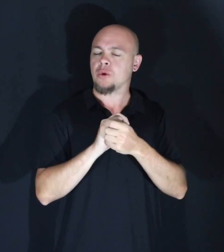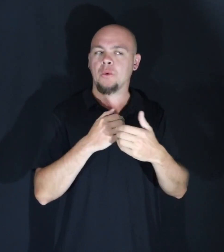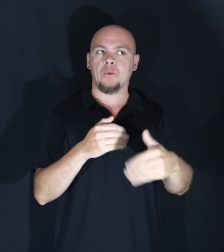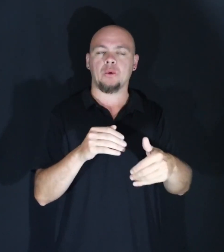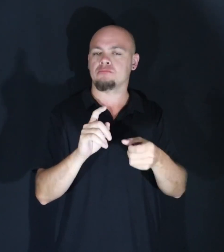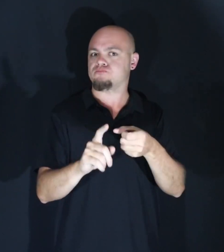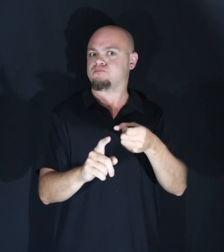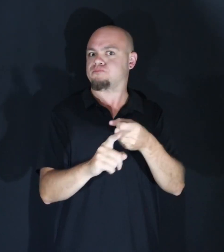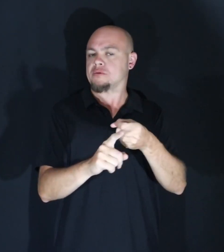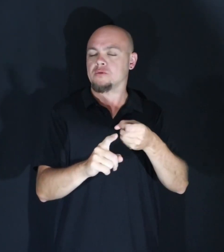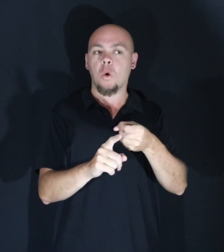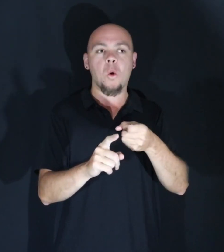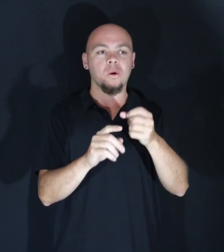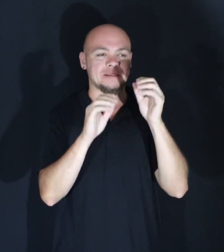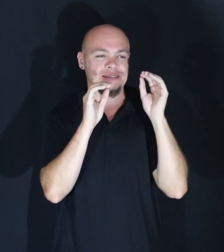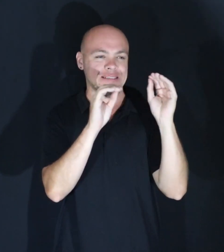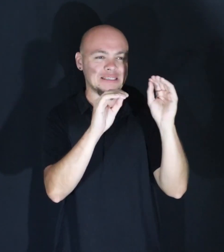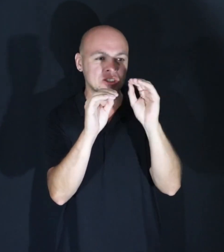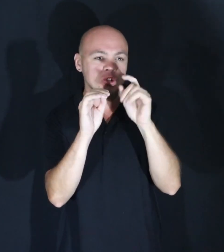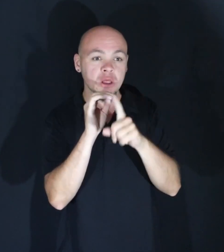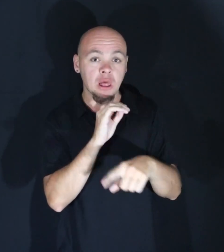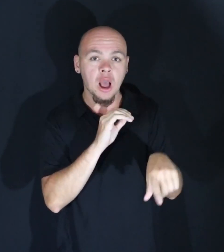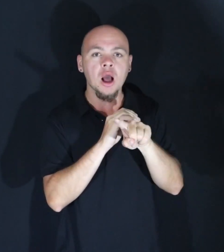In teaching them, I was taught to.